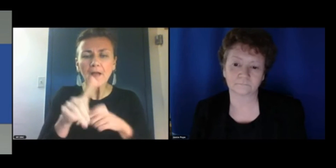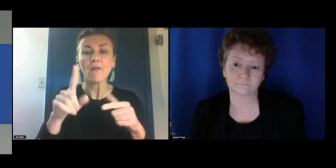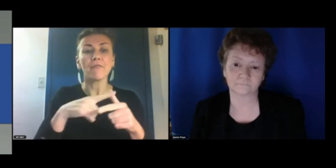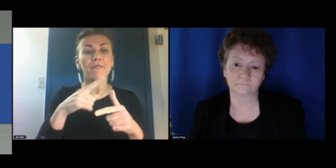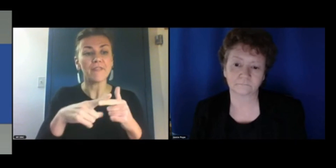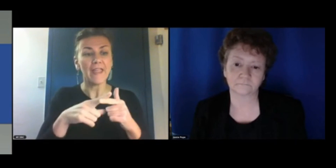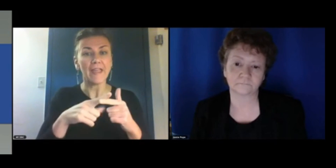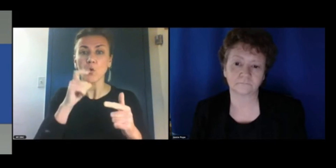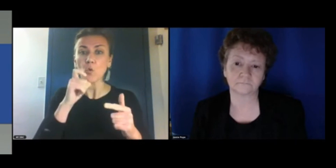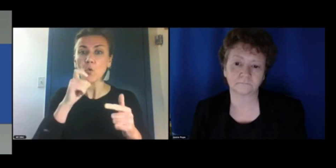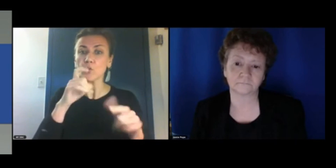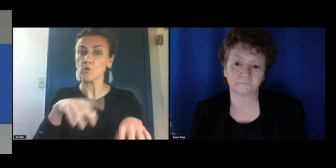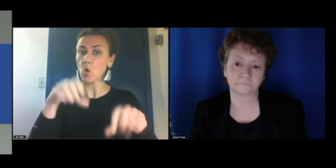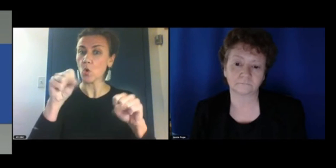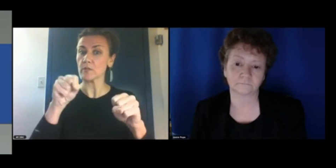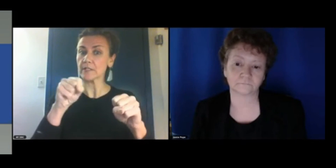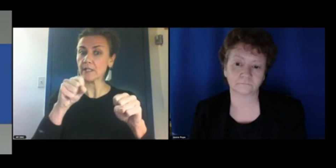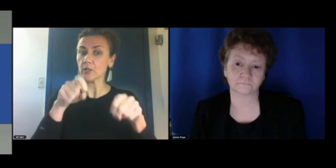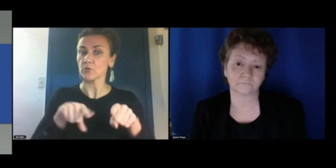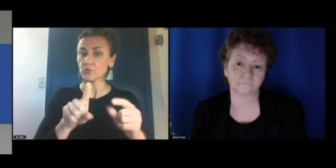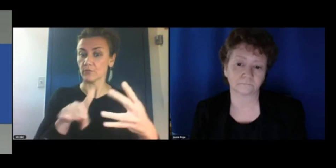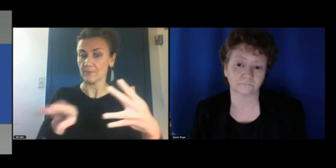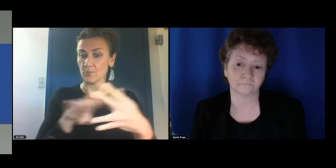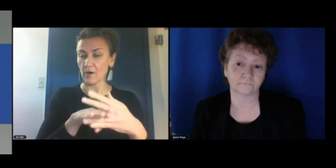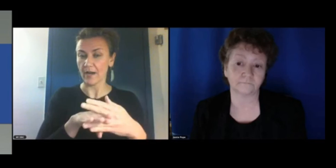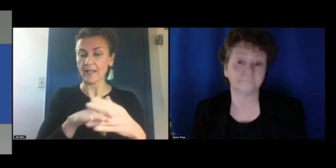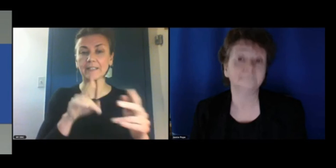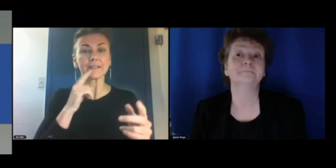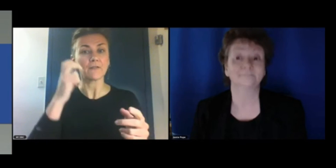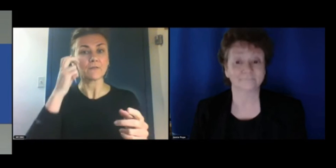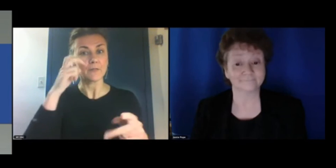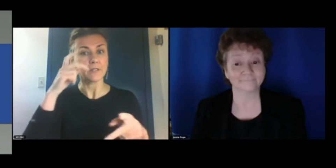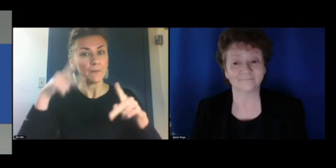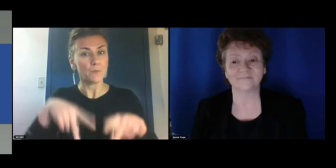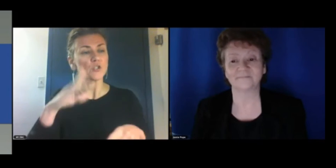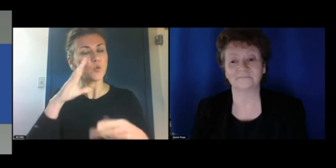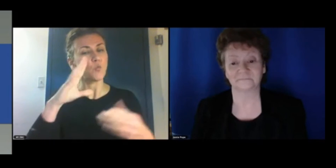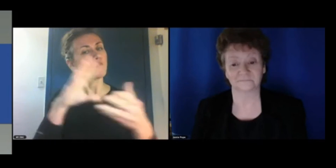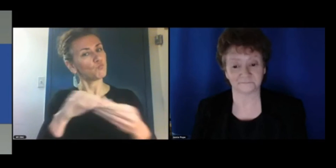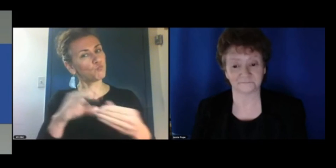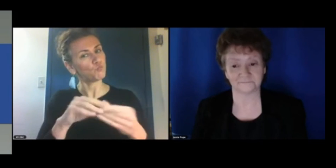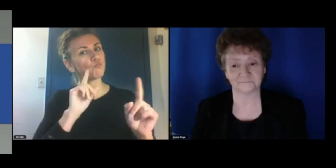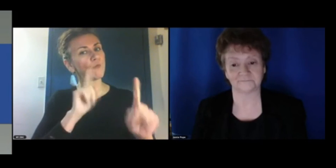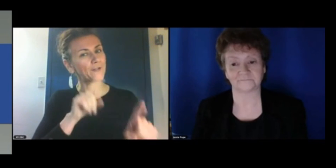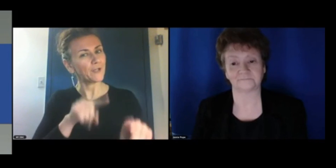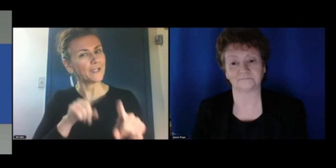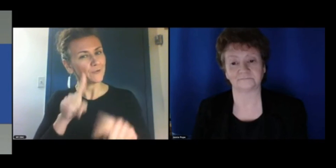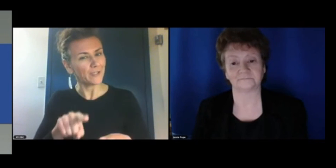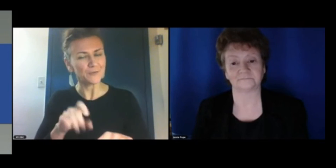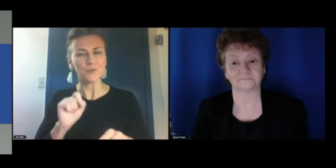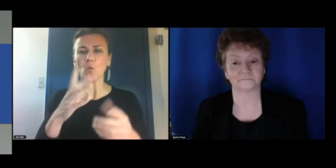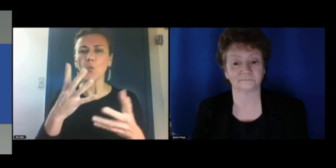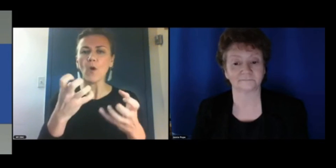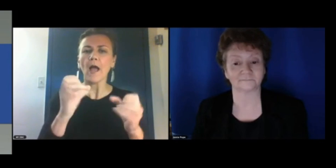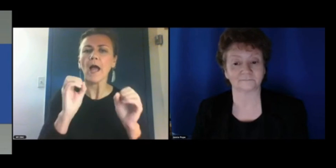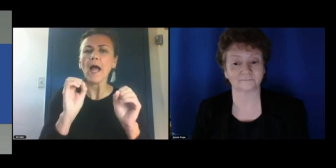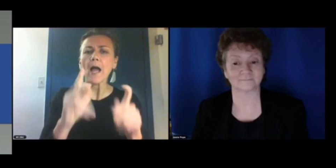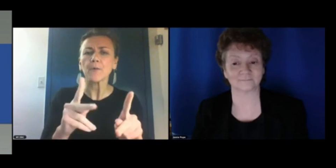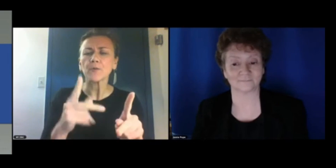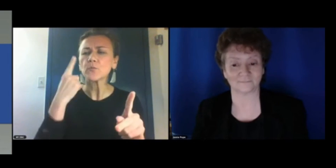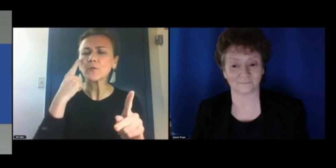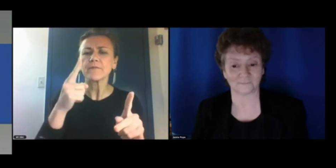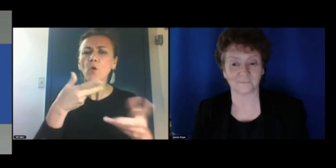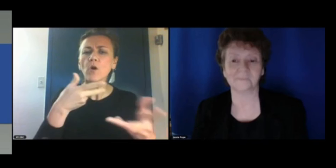could type it in an email, and then the person who's hosting during the break, that person will be able to